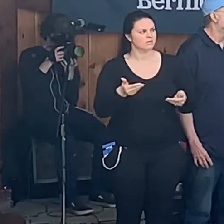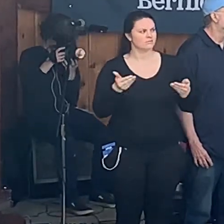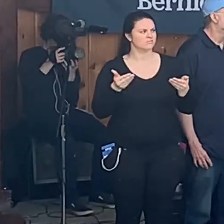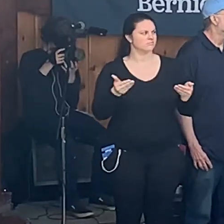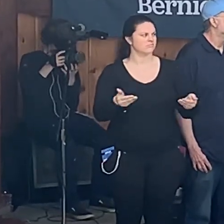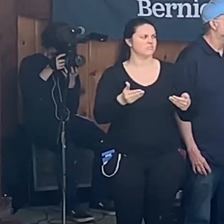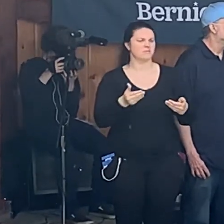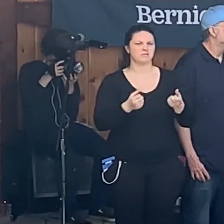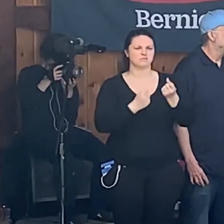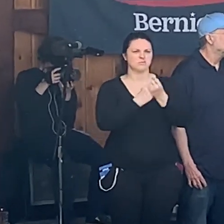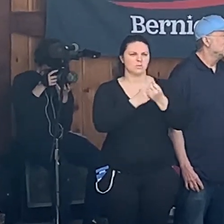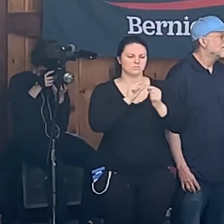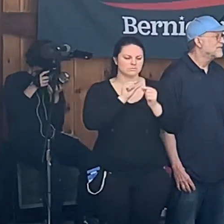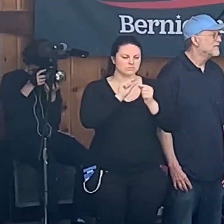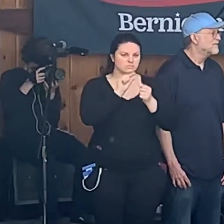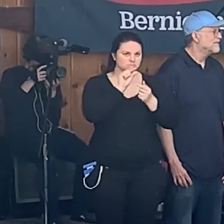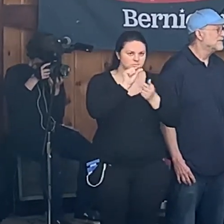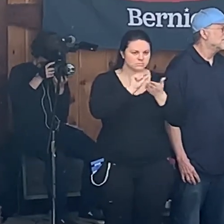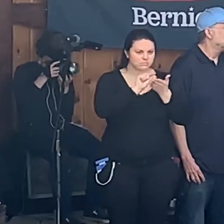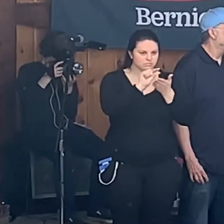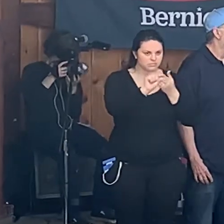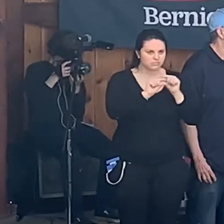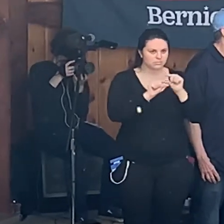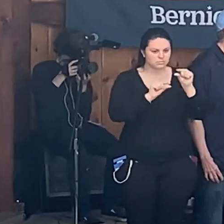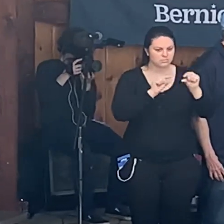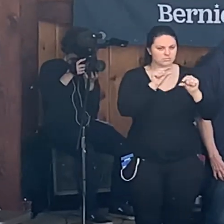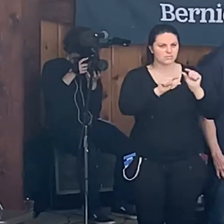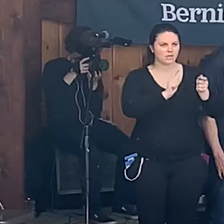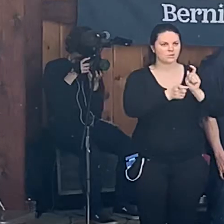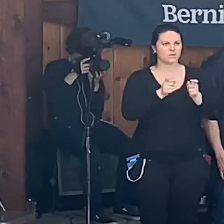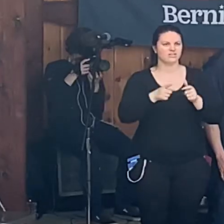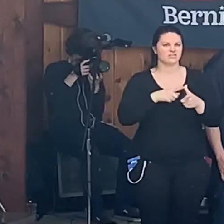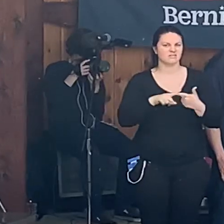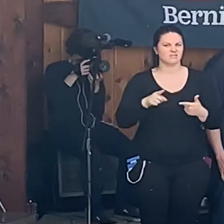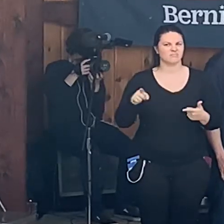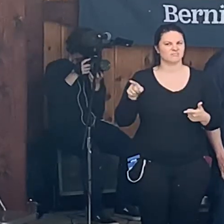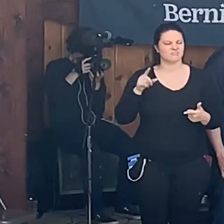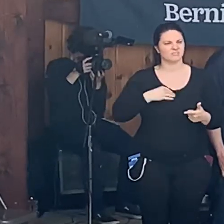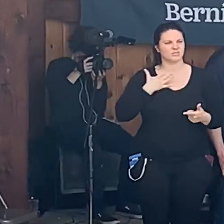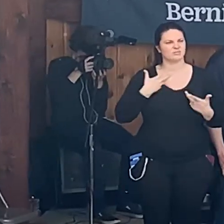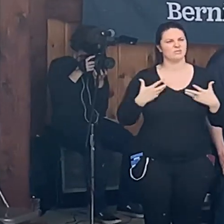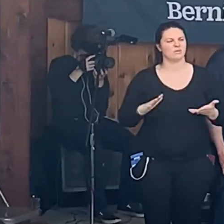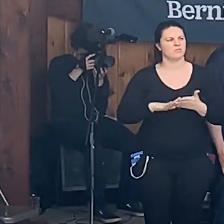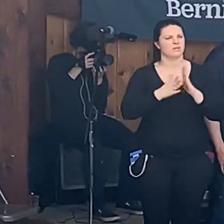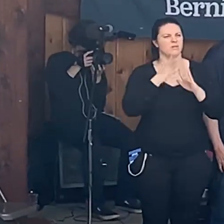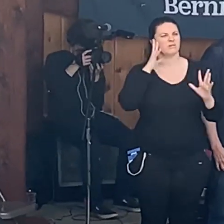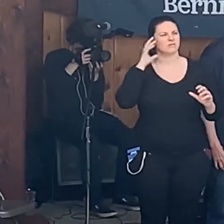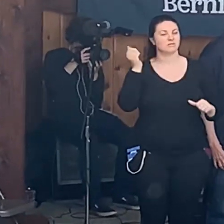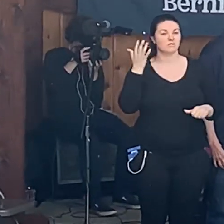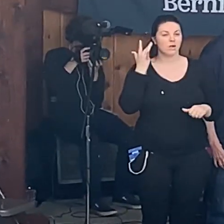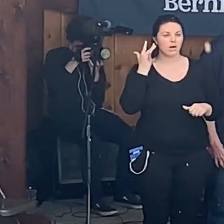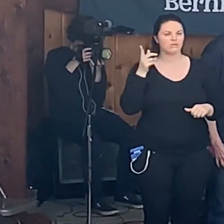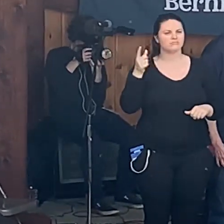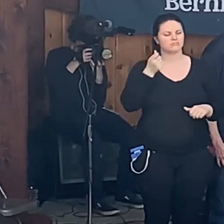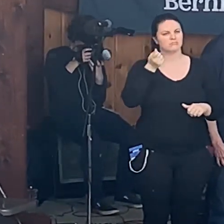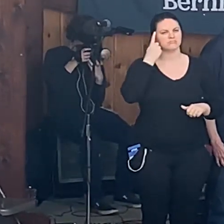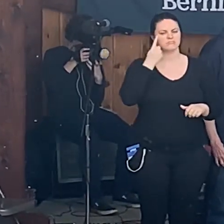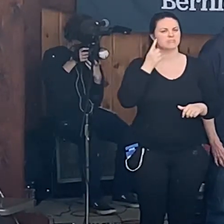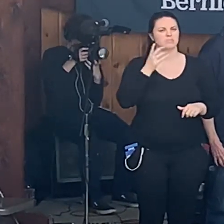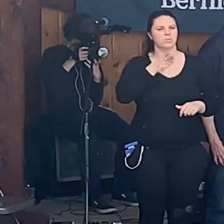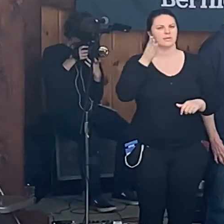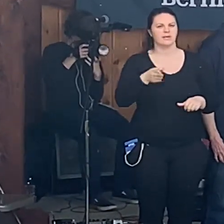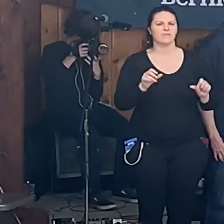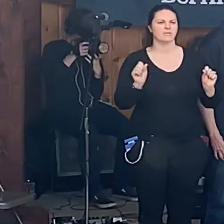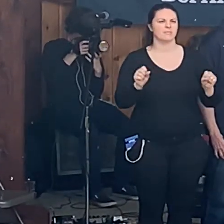small donations, then he didn't want to become president, because he understood that he would never be able